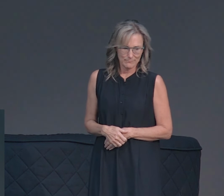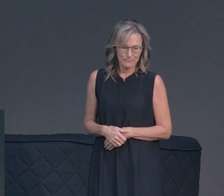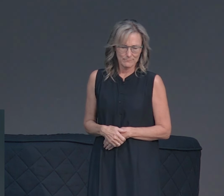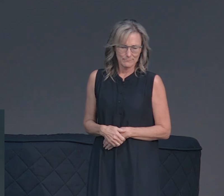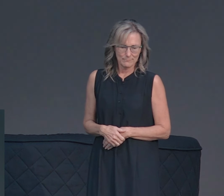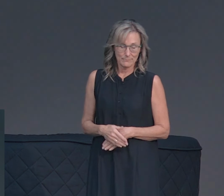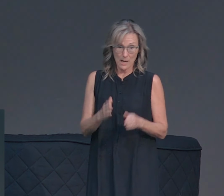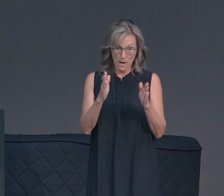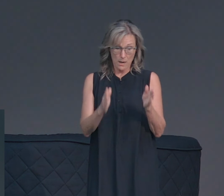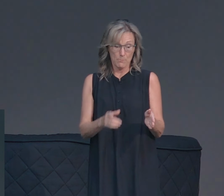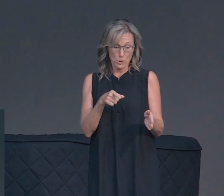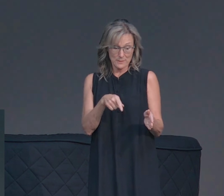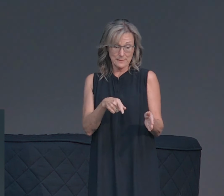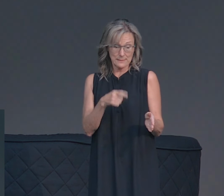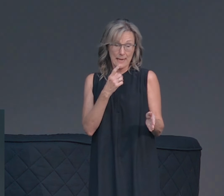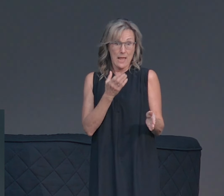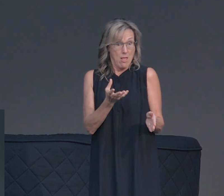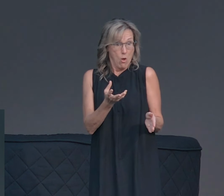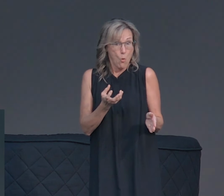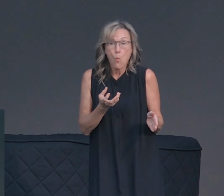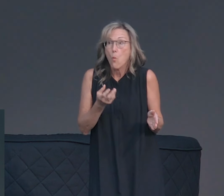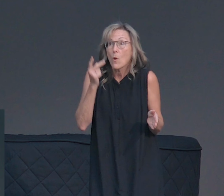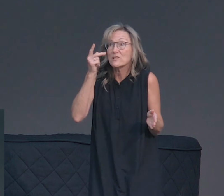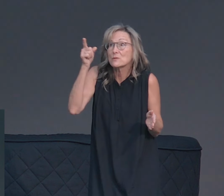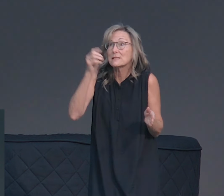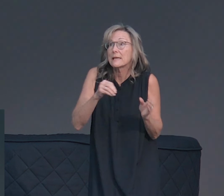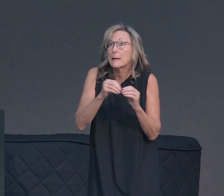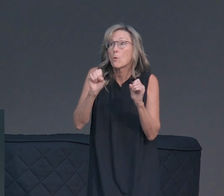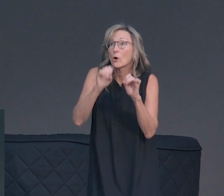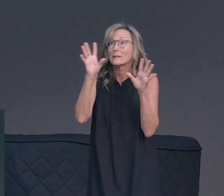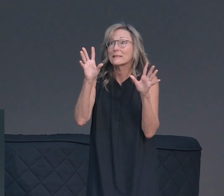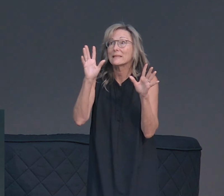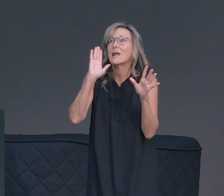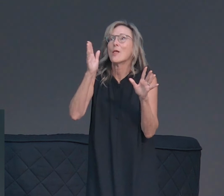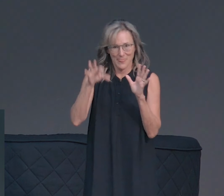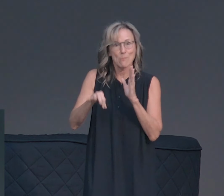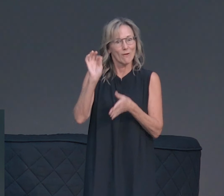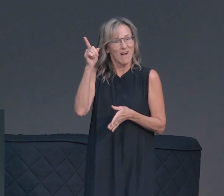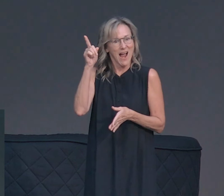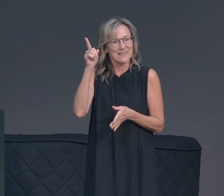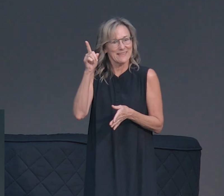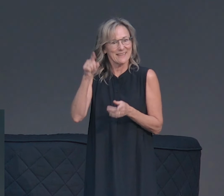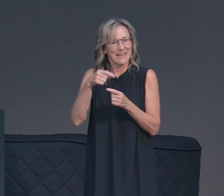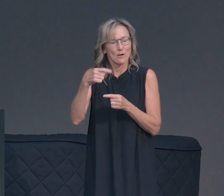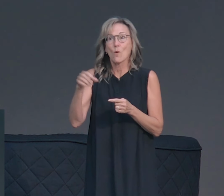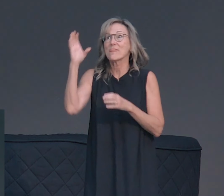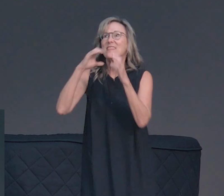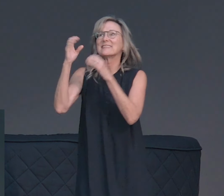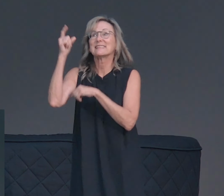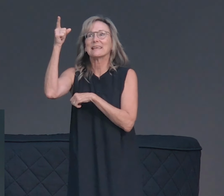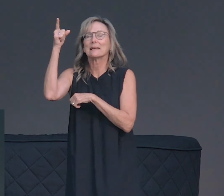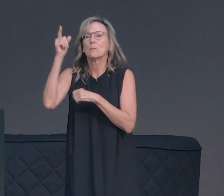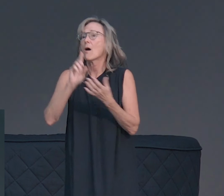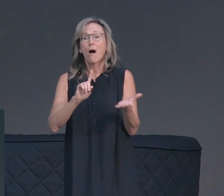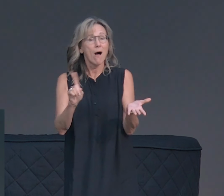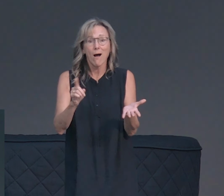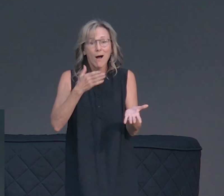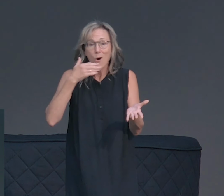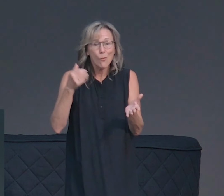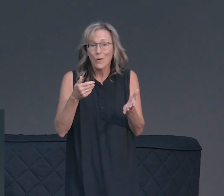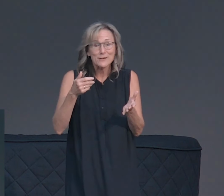The person who wants to see God more clearly will find Him when they seek Him. And guess where the very best place to